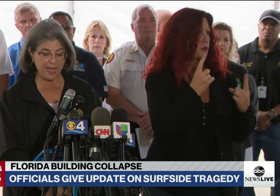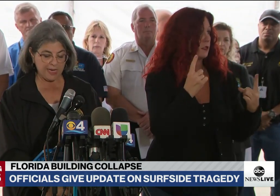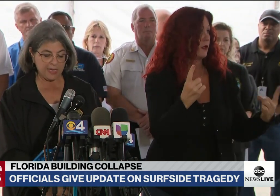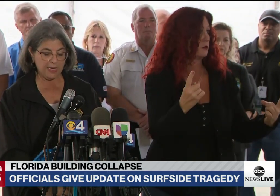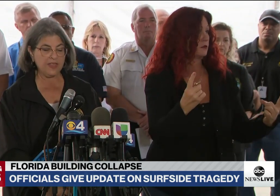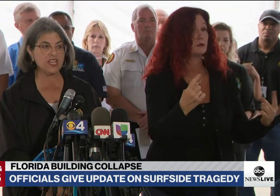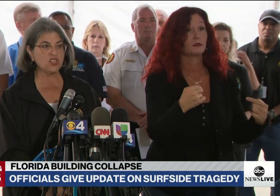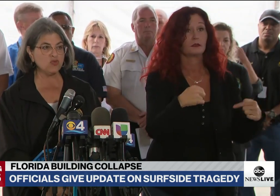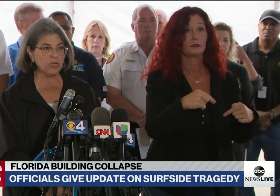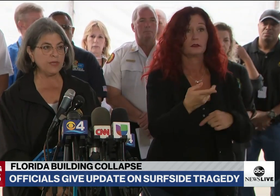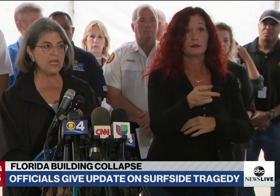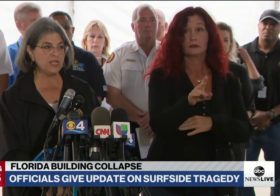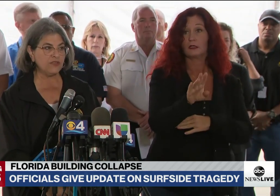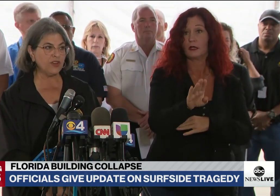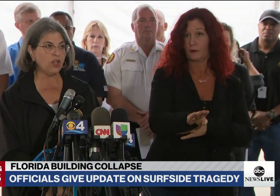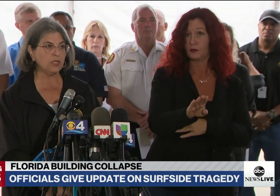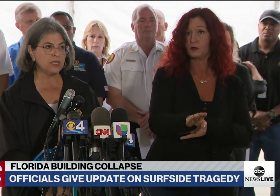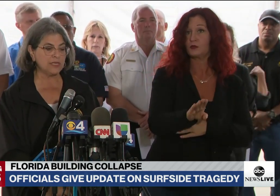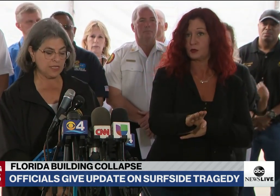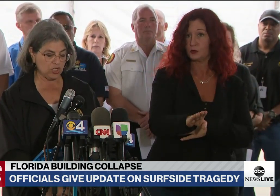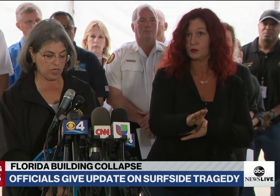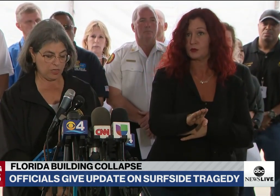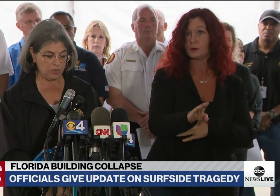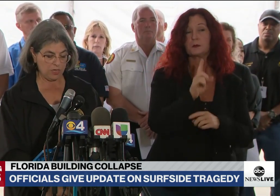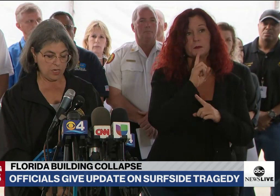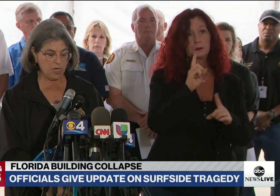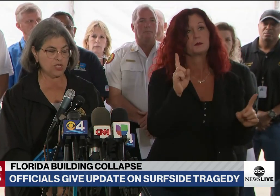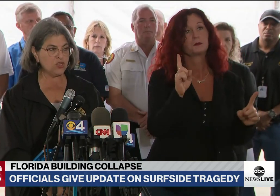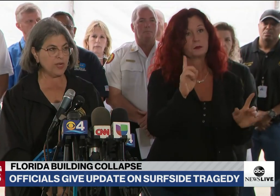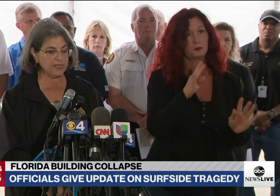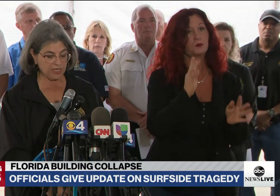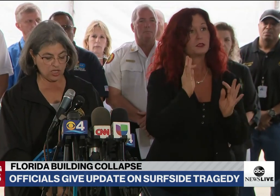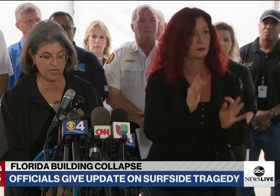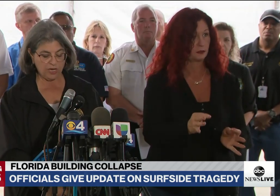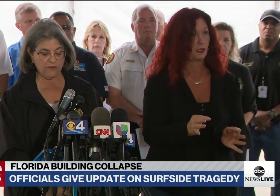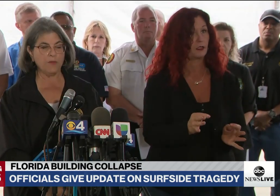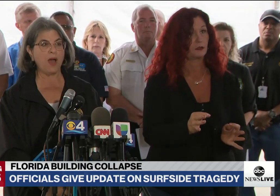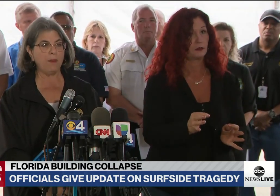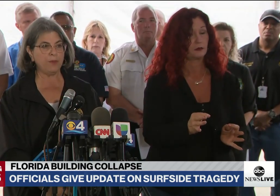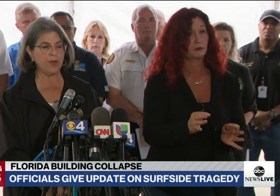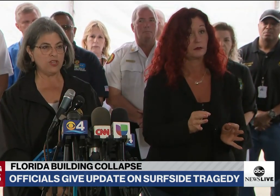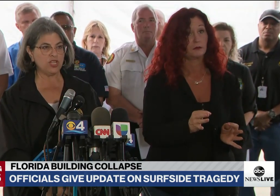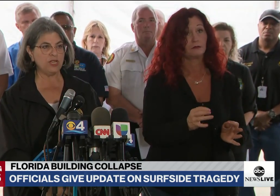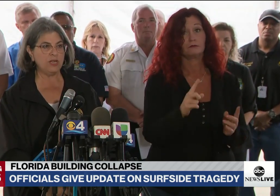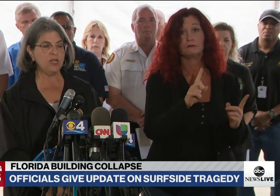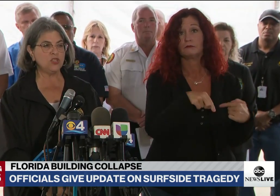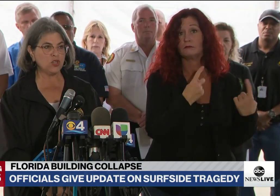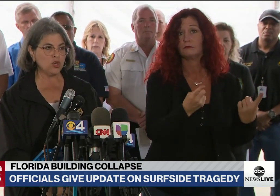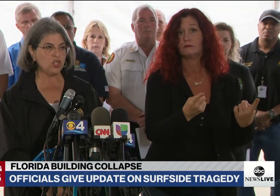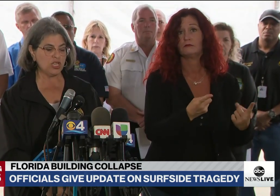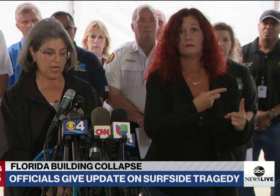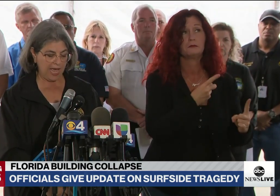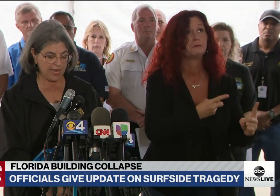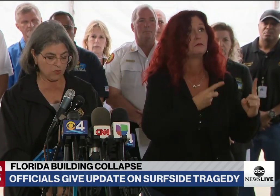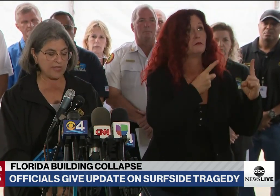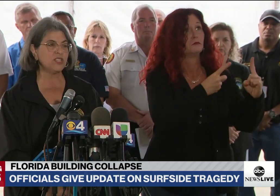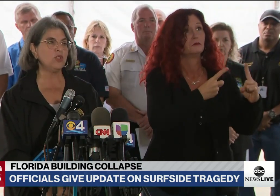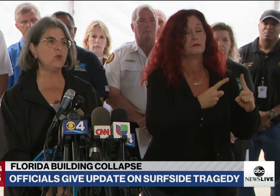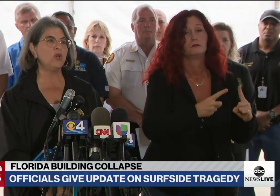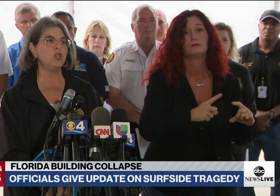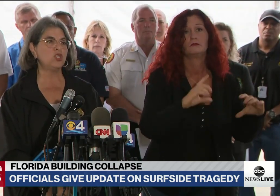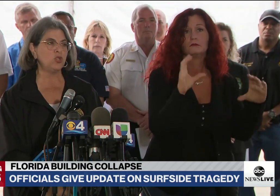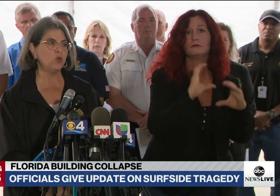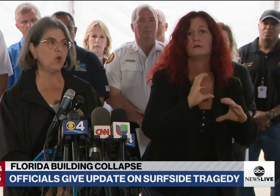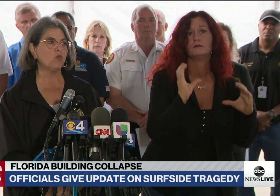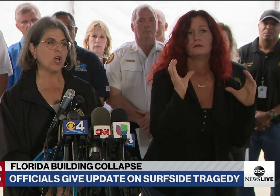we made the extremely difficult decision to transition from Operation Search and